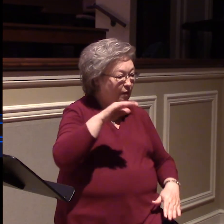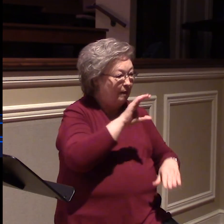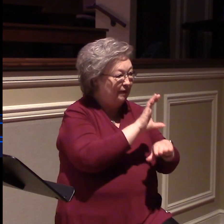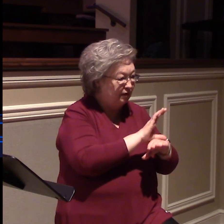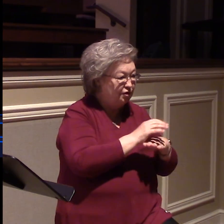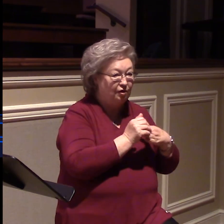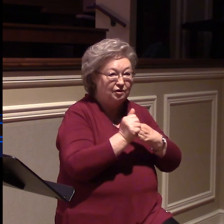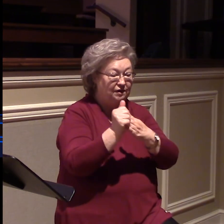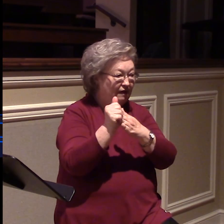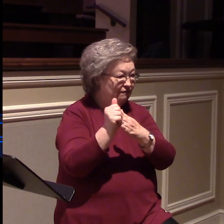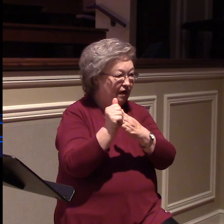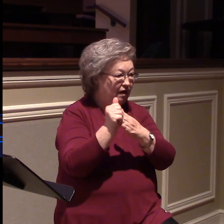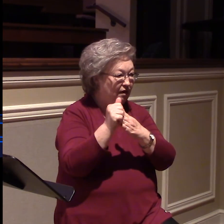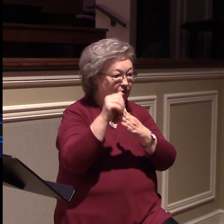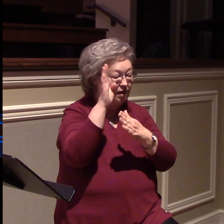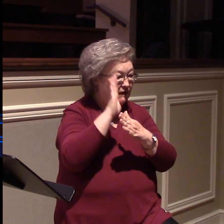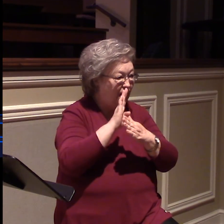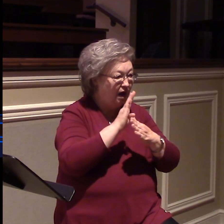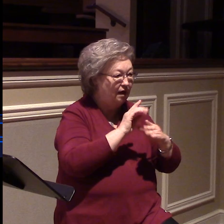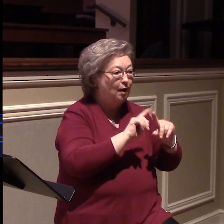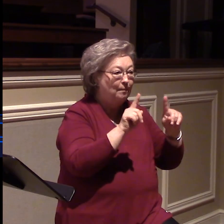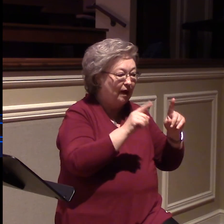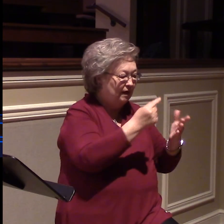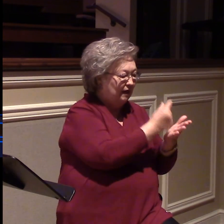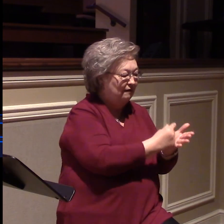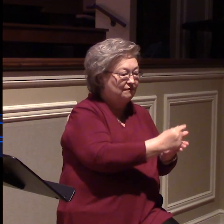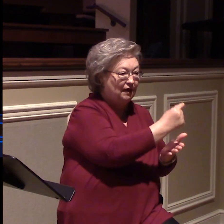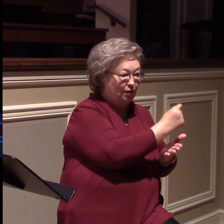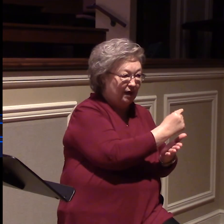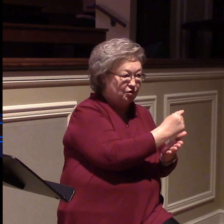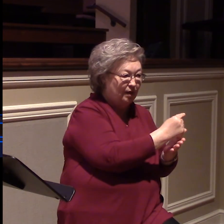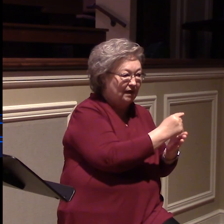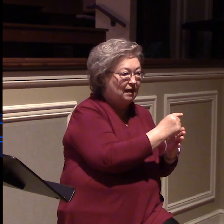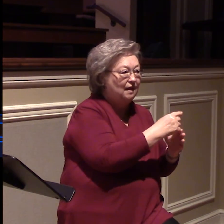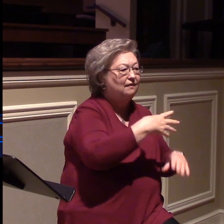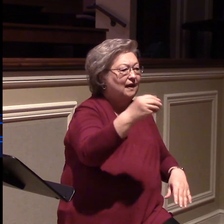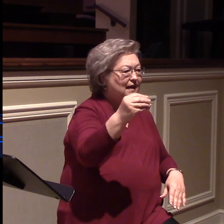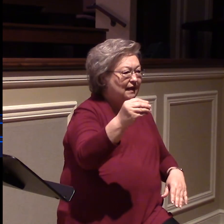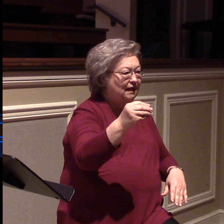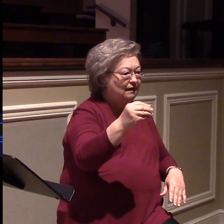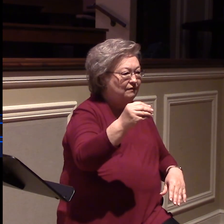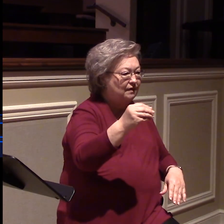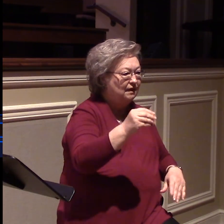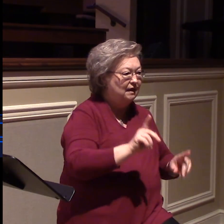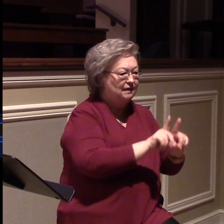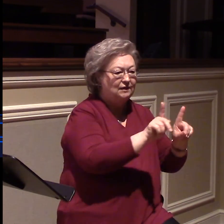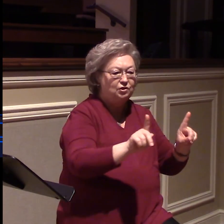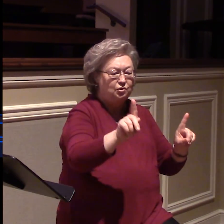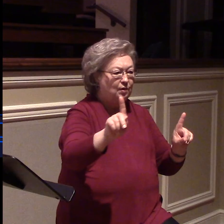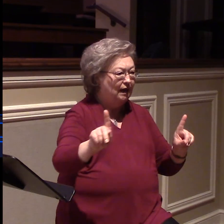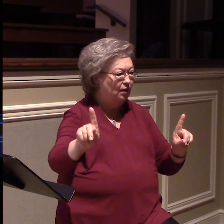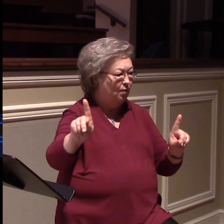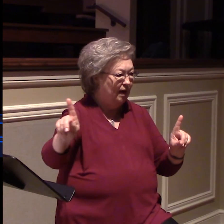kids, that 20% or so of kids who stayed in church, stayed faithful even after they graduated from high